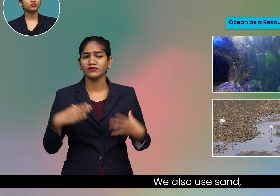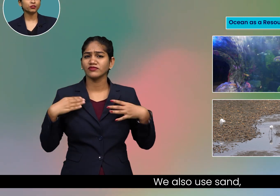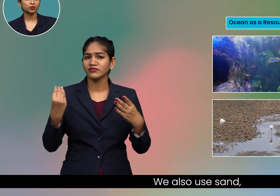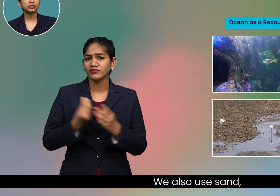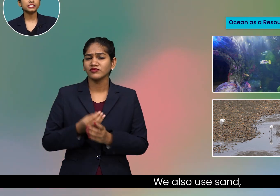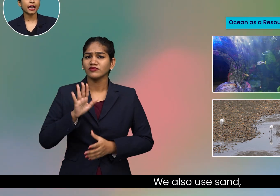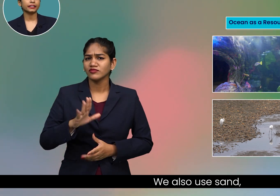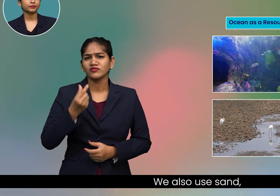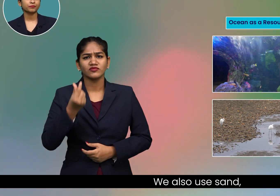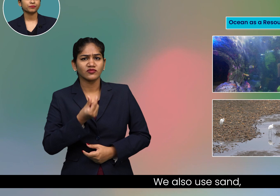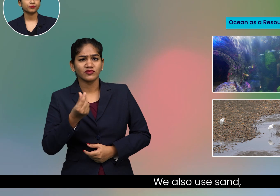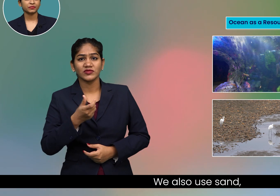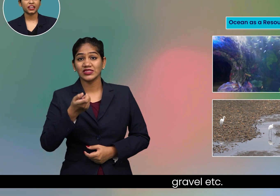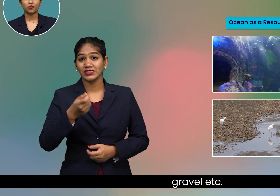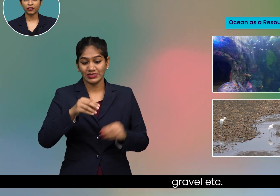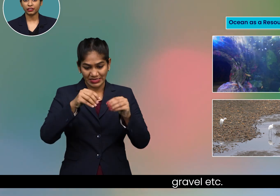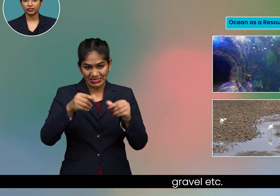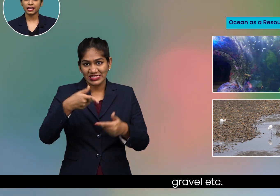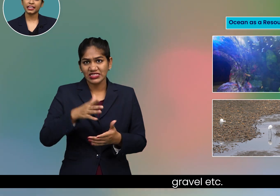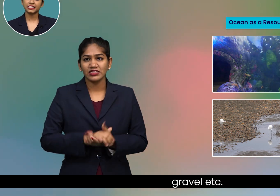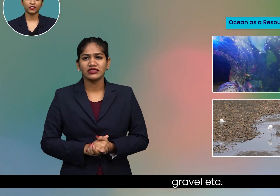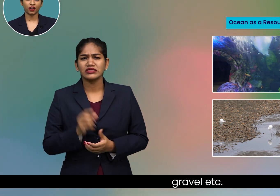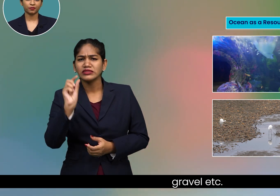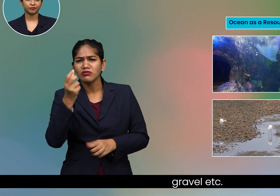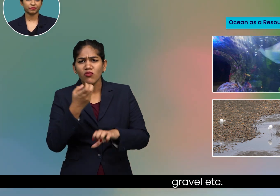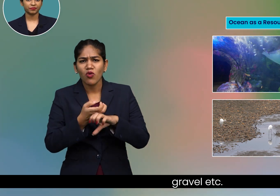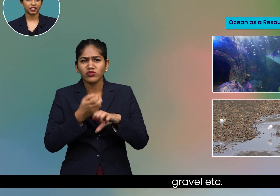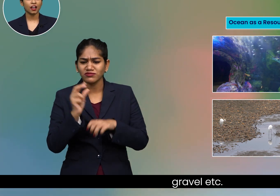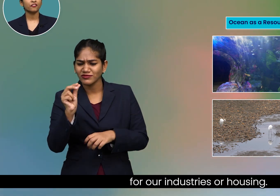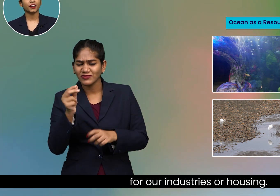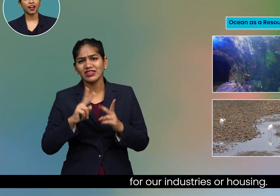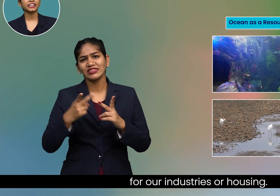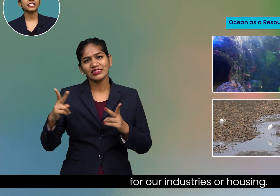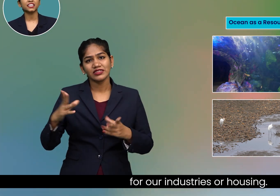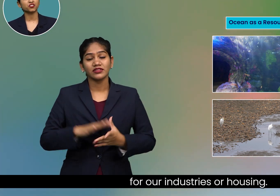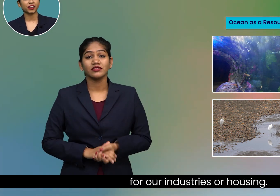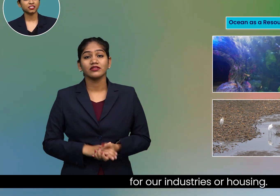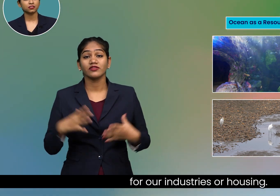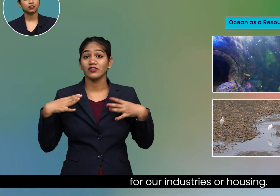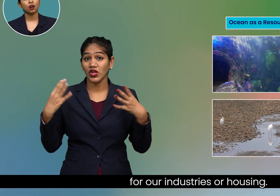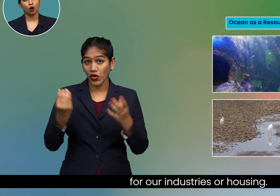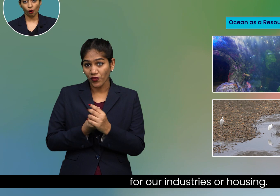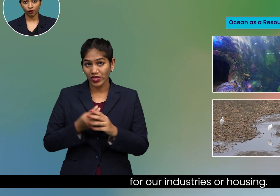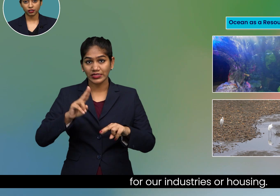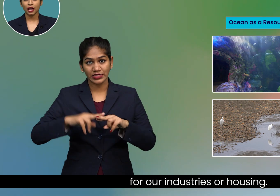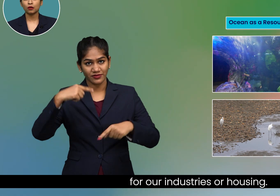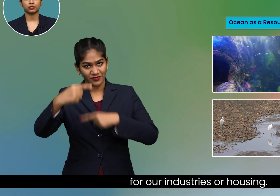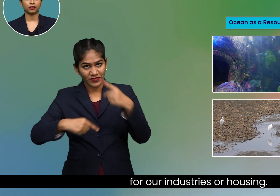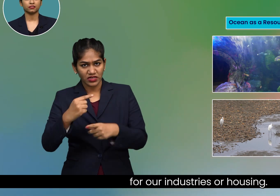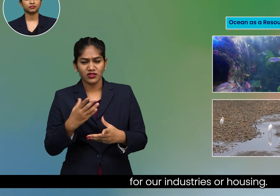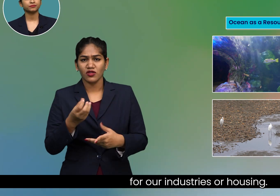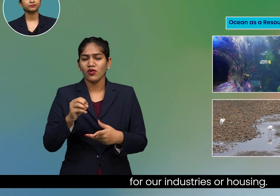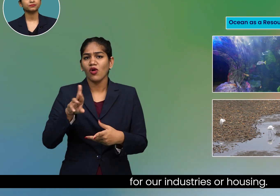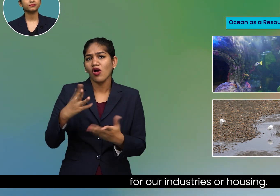We also use sand, gravel, etc. for our industries or